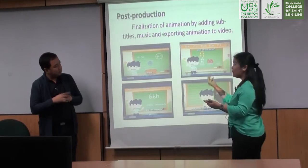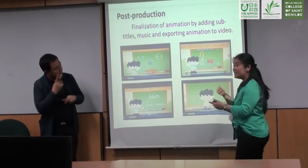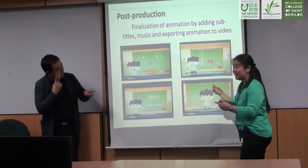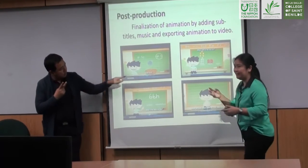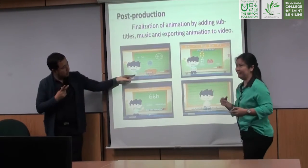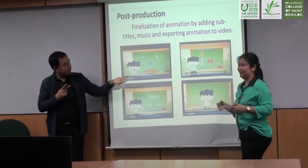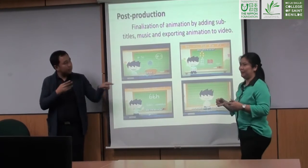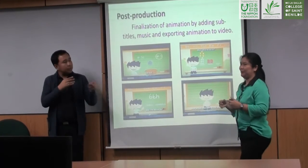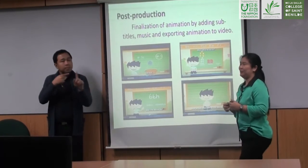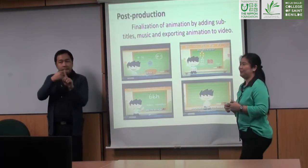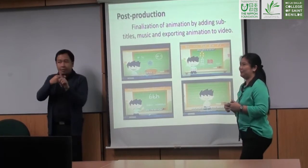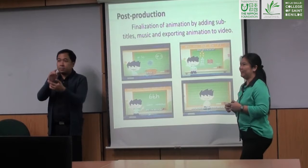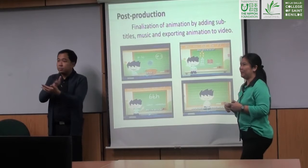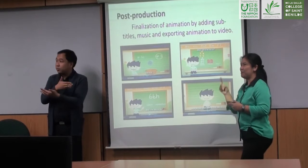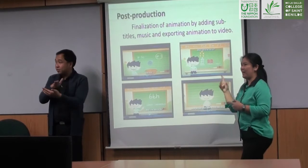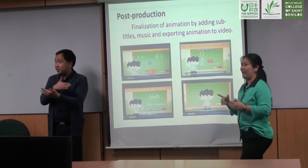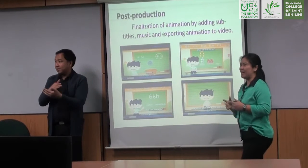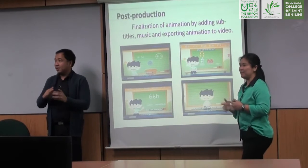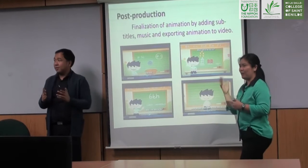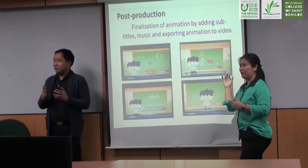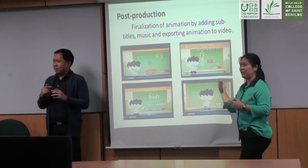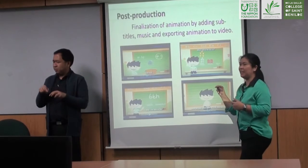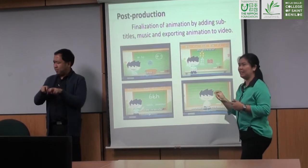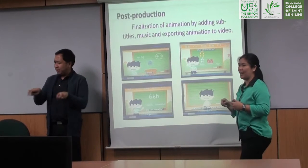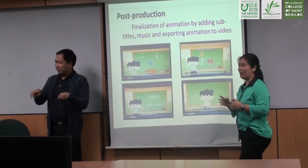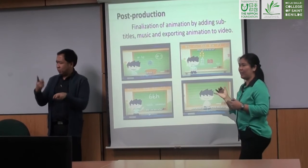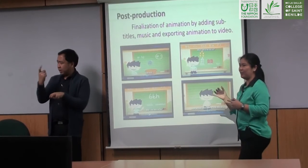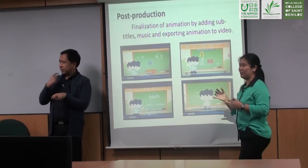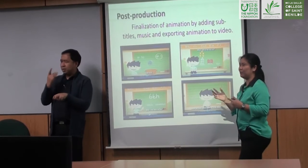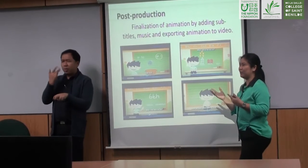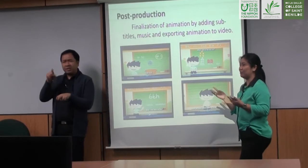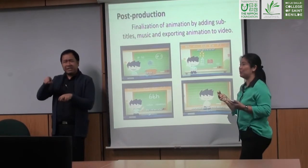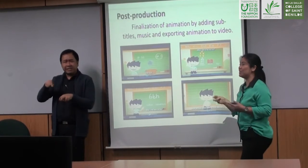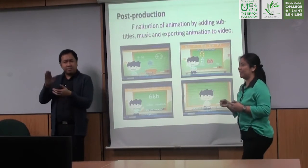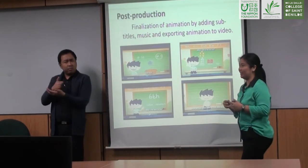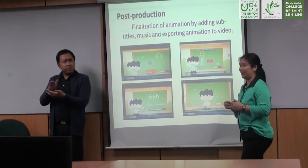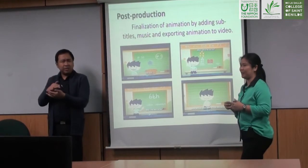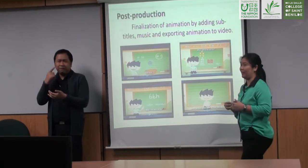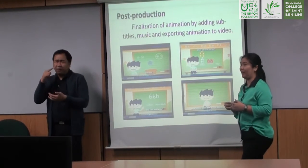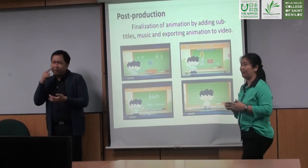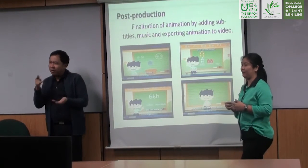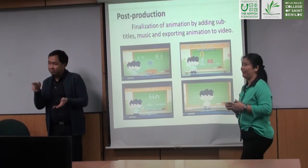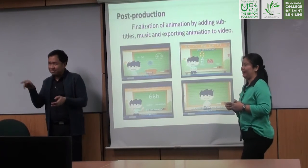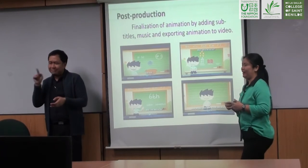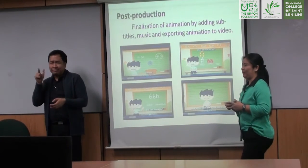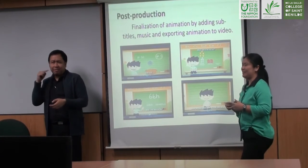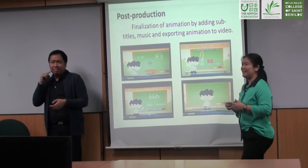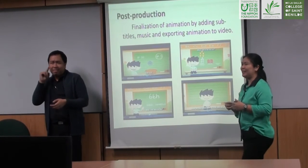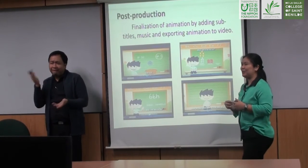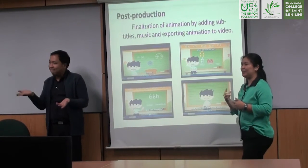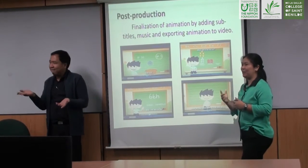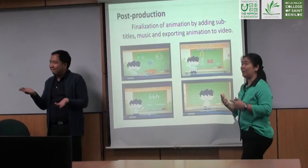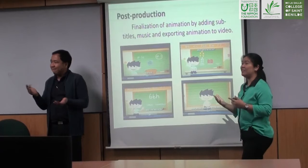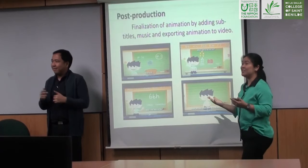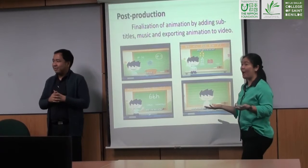then music. So that one panel asked me why you need to put the music there. But still,